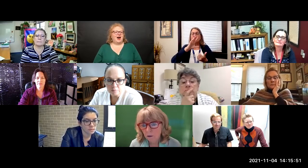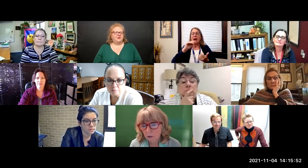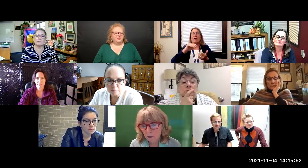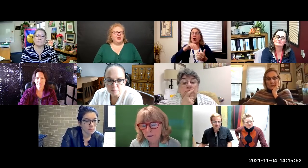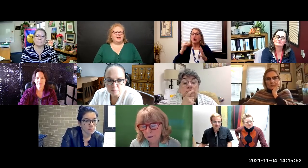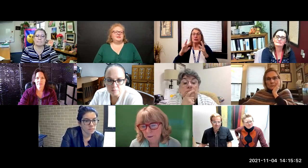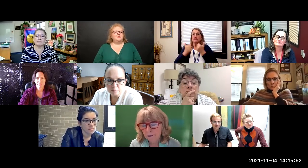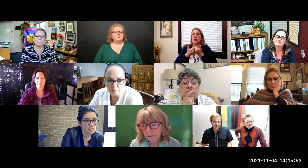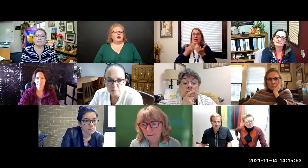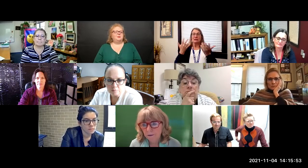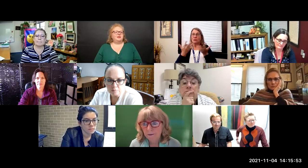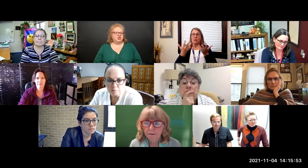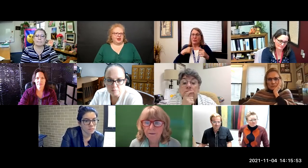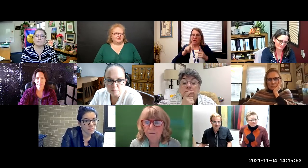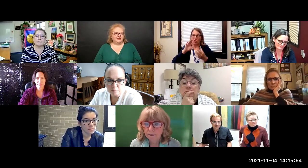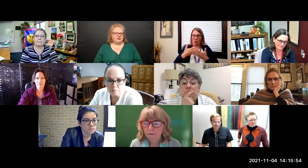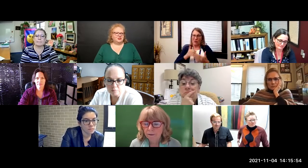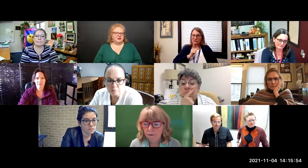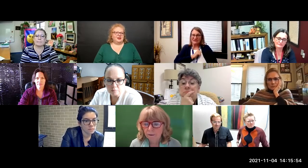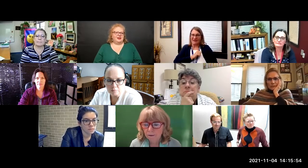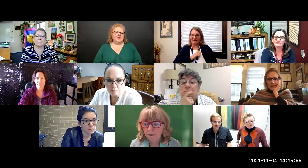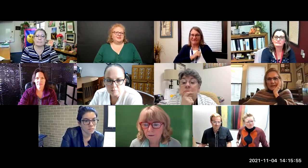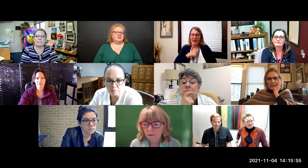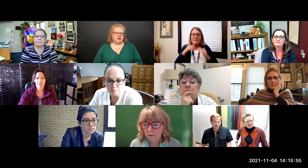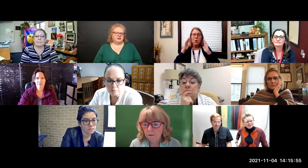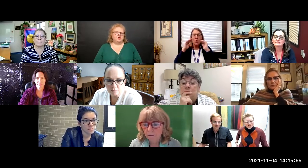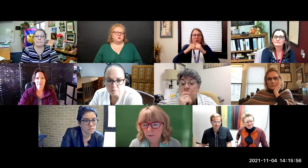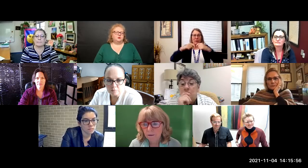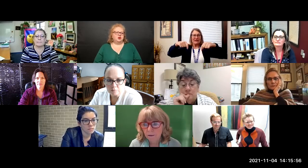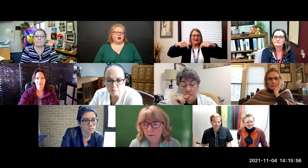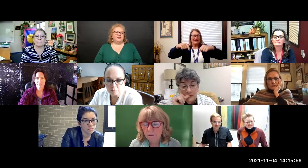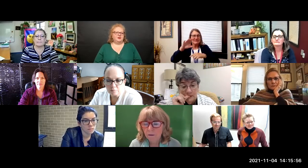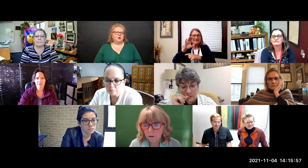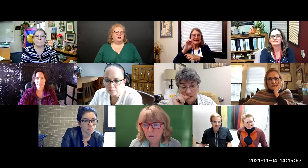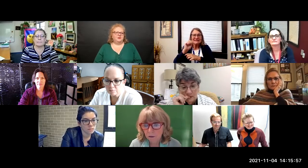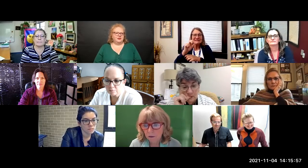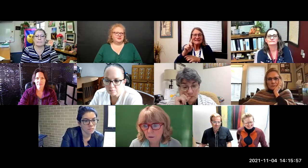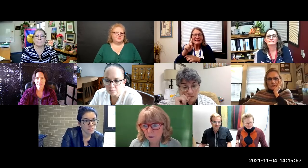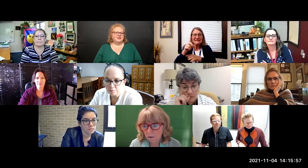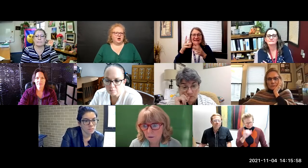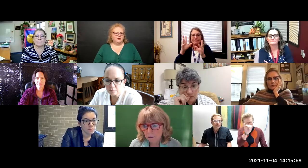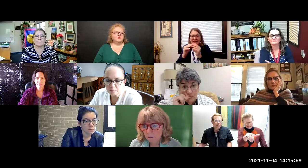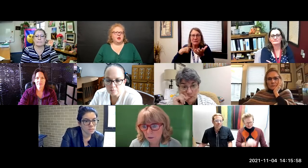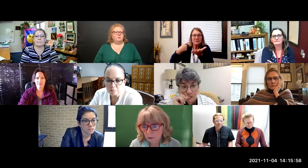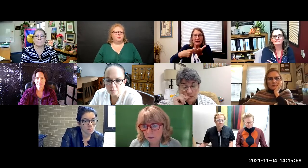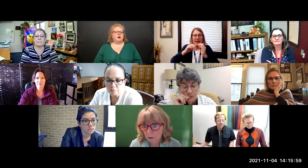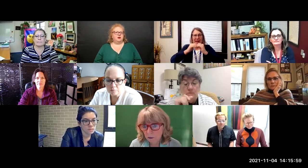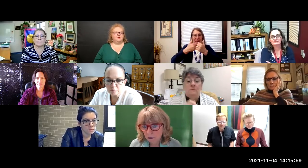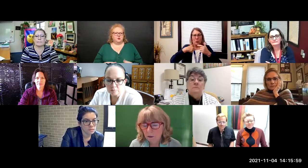staff. And so it's become a challenge. It is a challenge that we're trying to do all of this ourselves, but we are